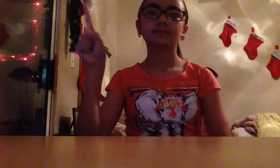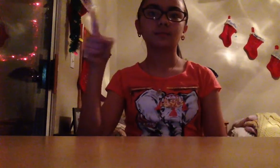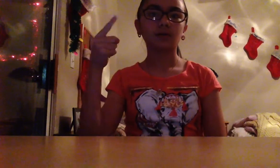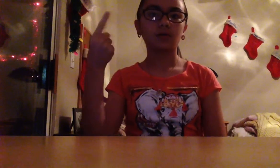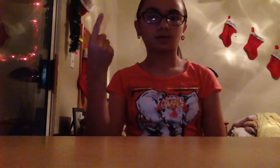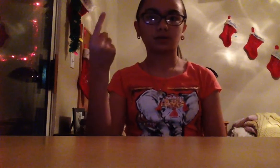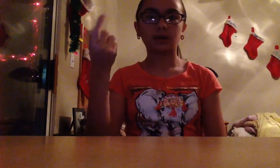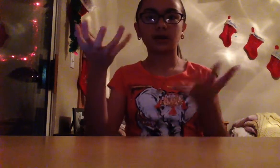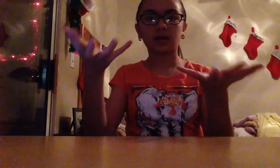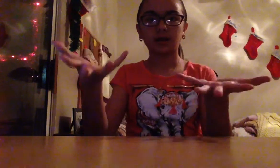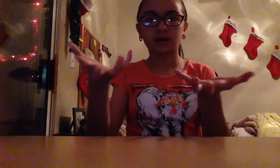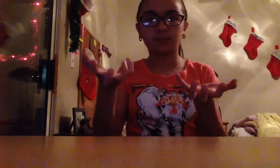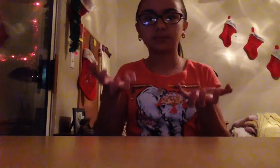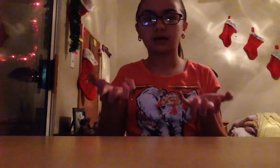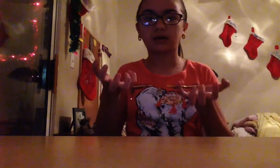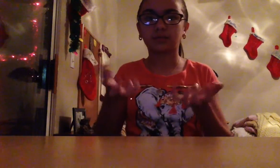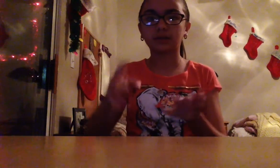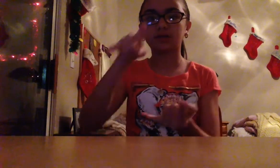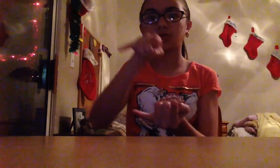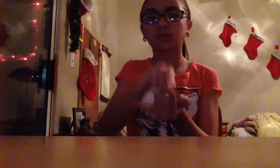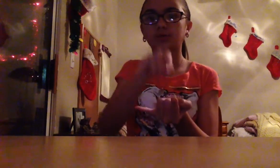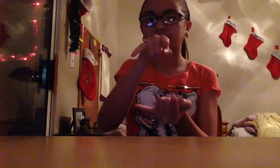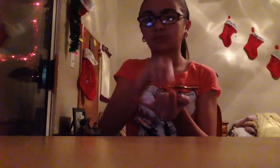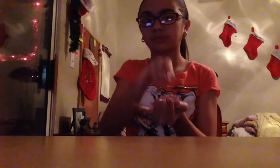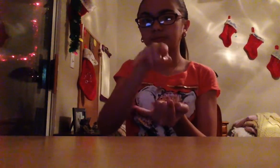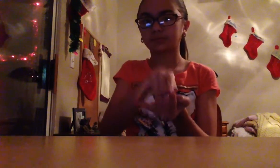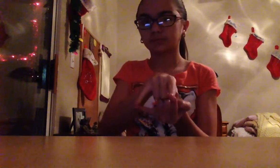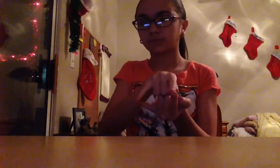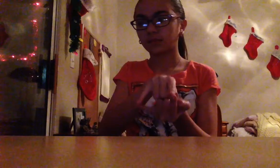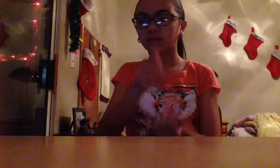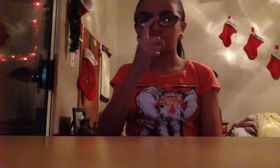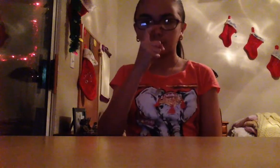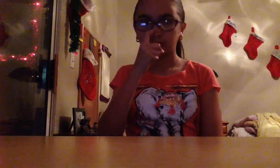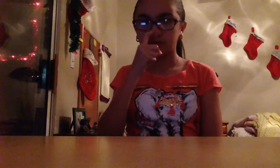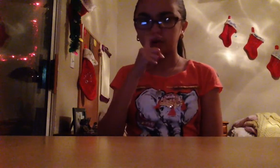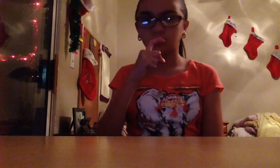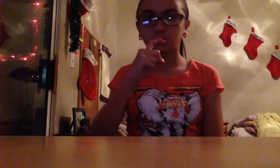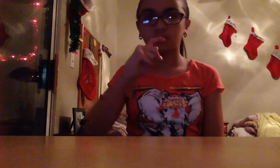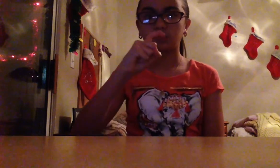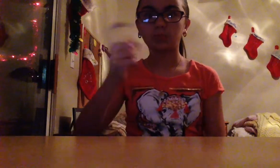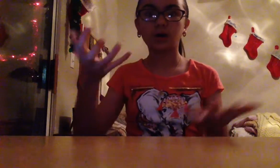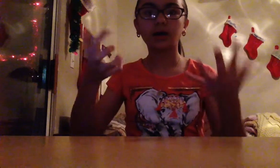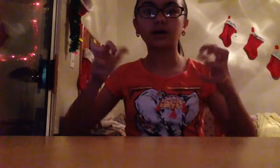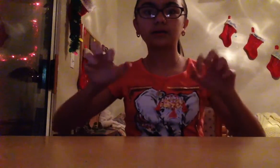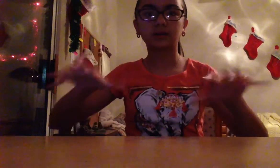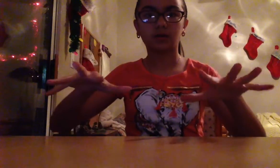Only a hippopotamus will do. Don't want a doll.